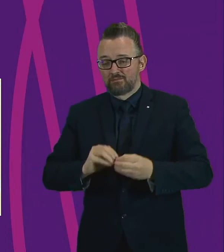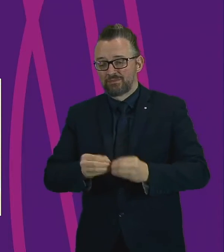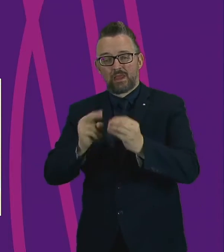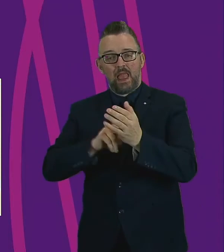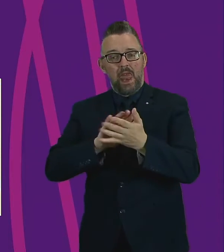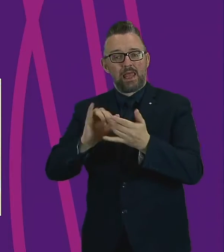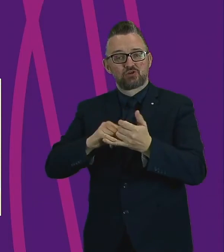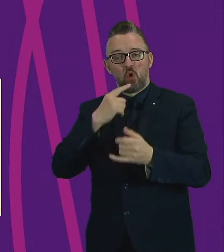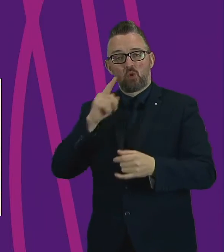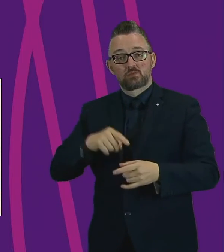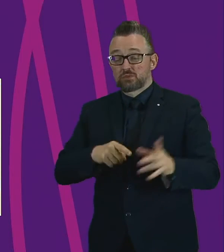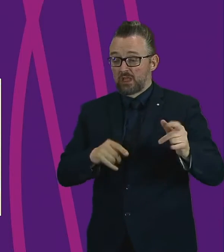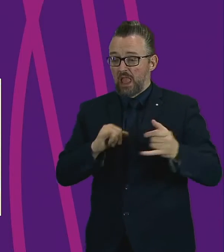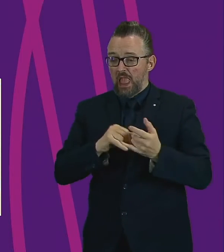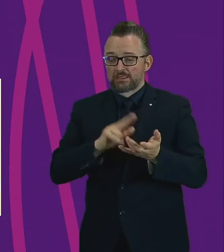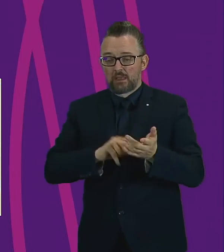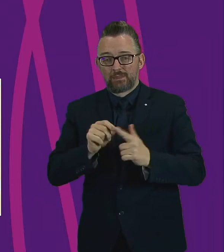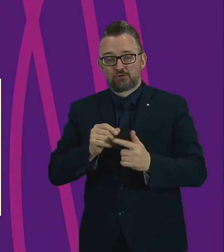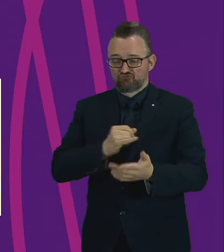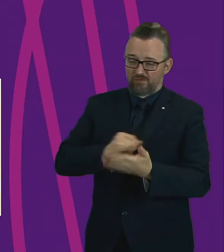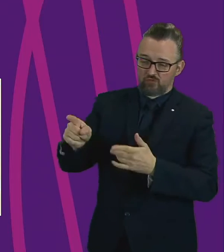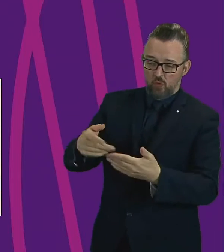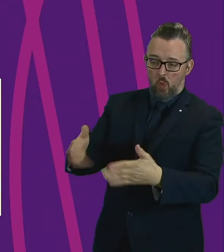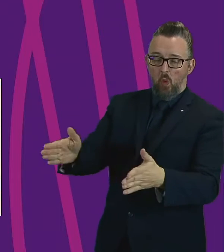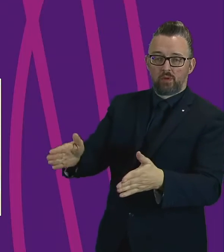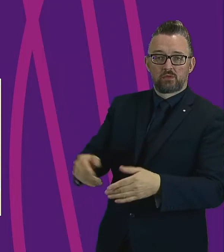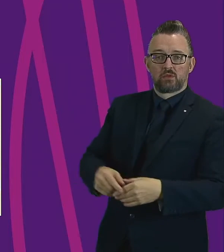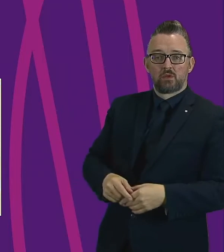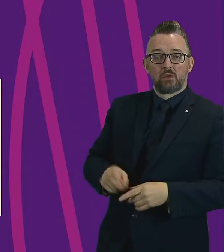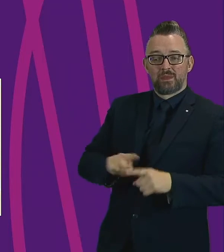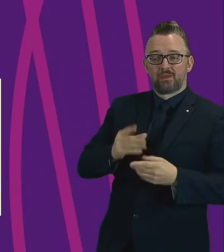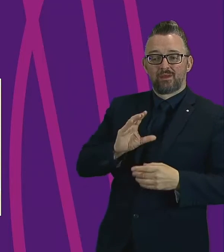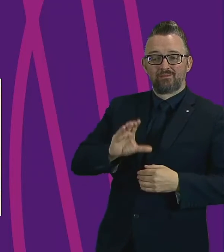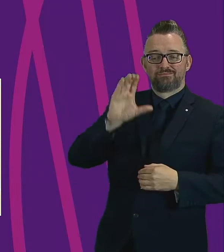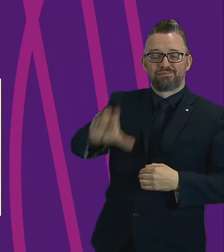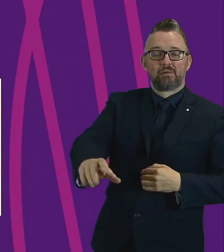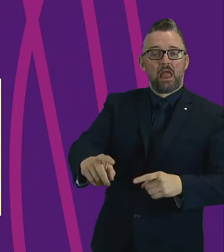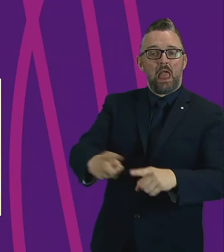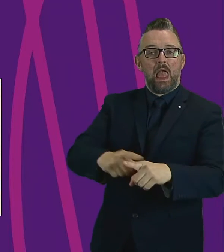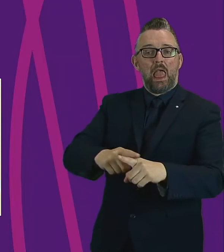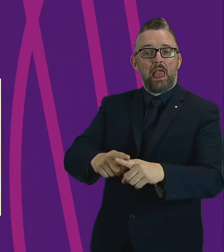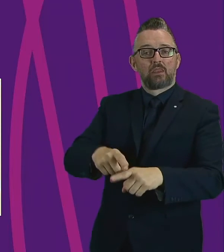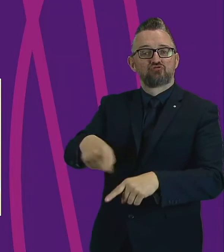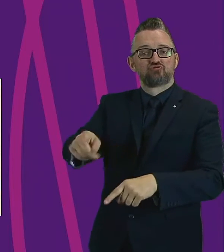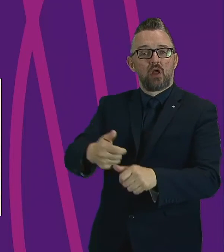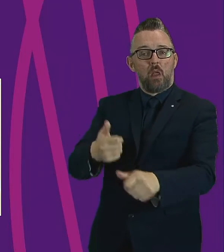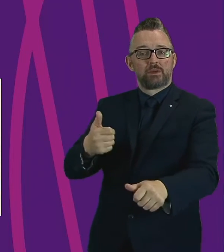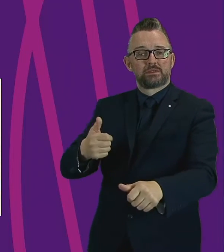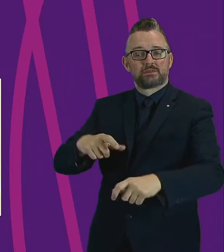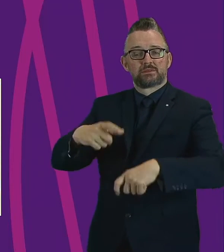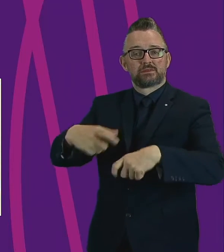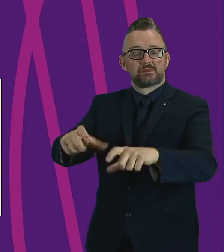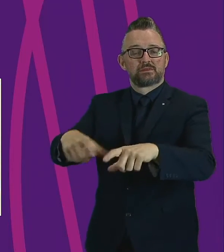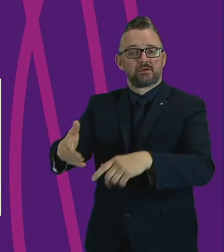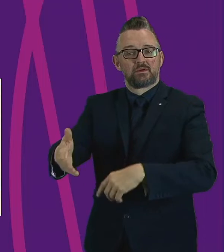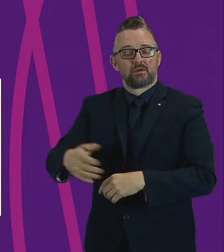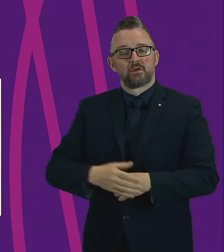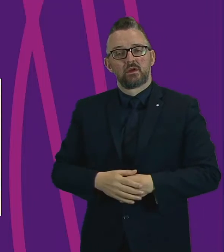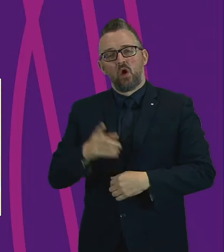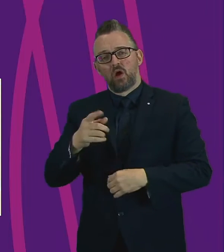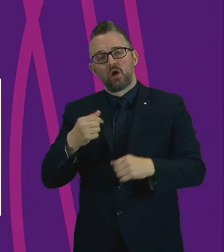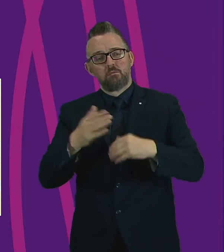but the SNP refused to let them reopen, handing English firms a free run at contracts. Or the construction